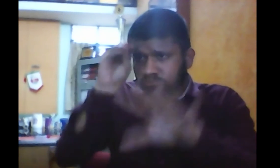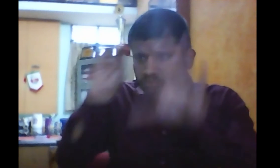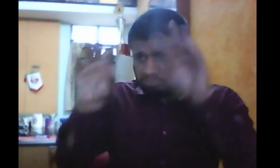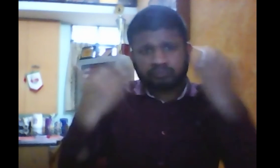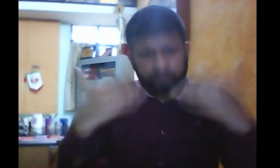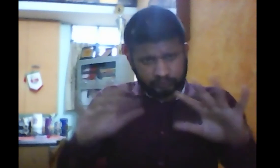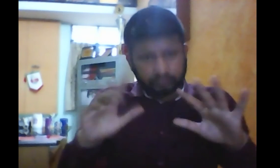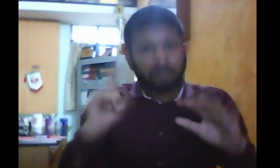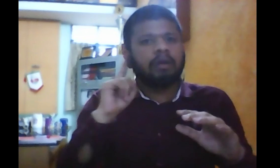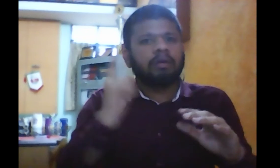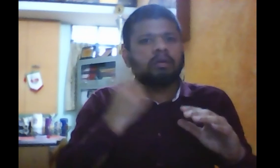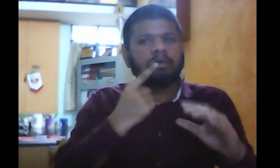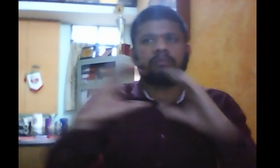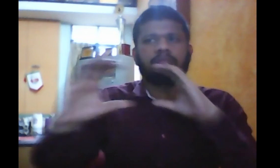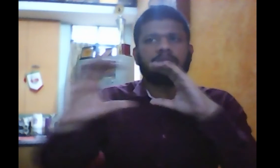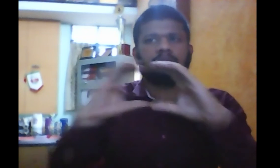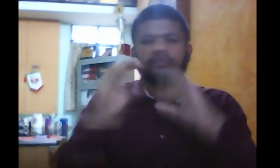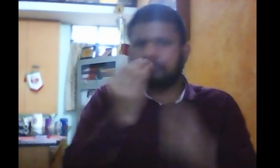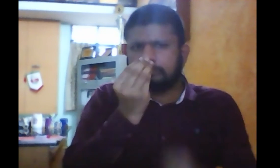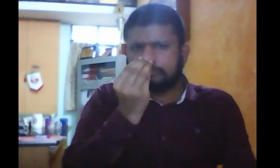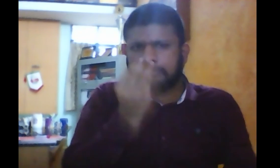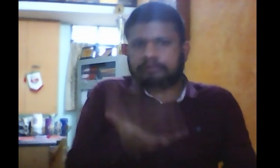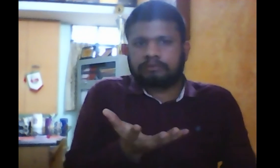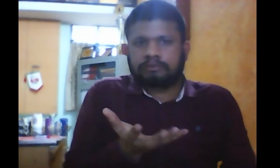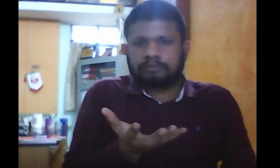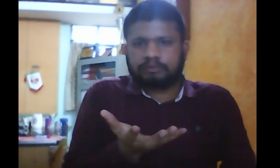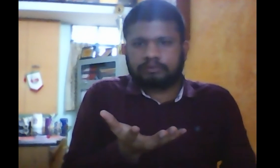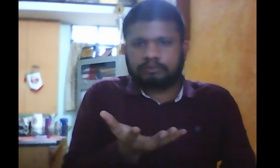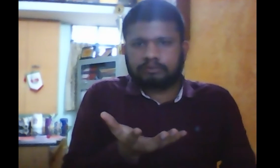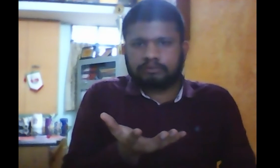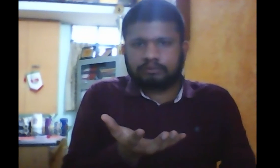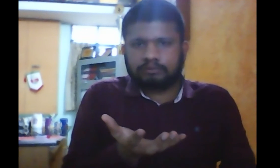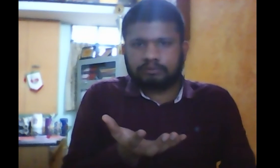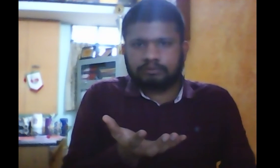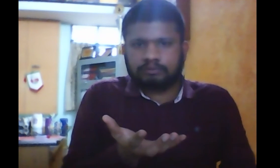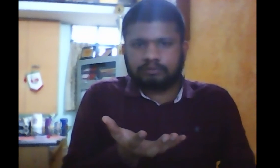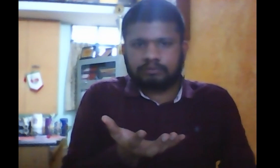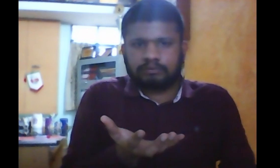So if you want to learn, you can learn and communicate with deaf people easily.